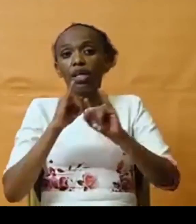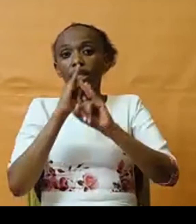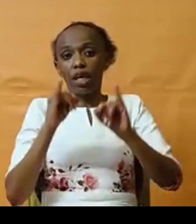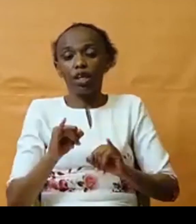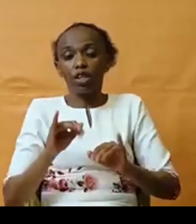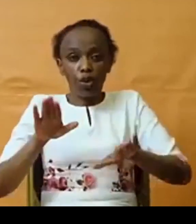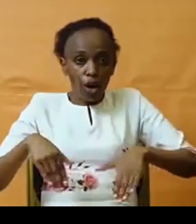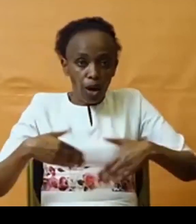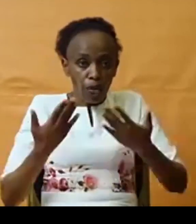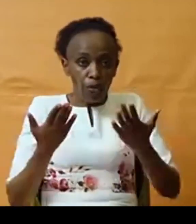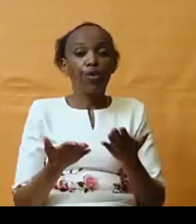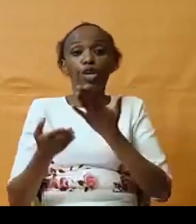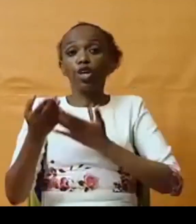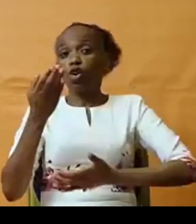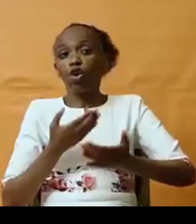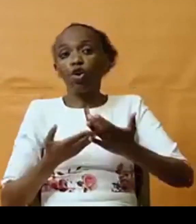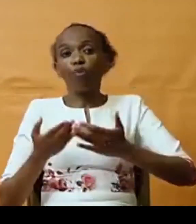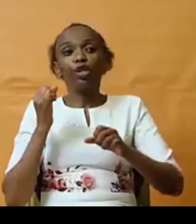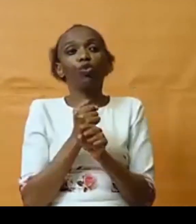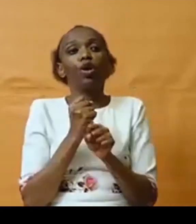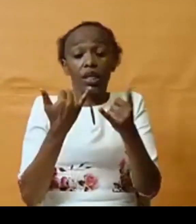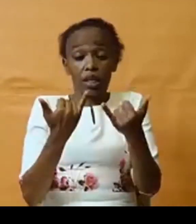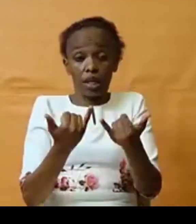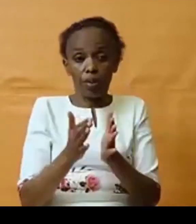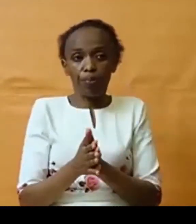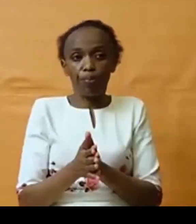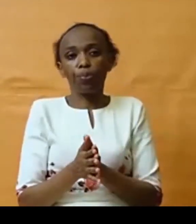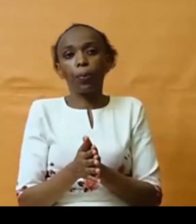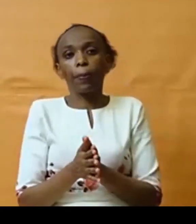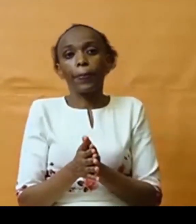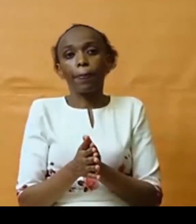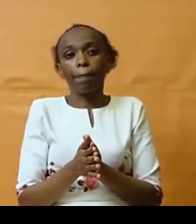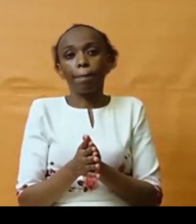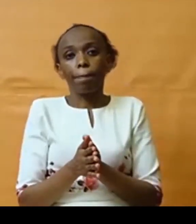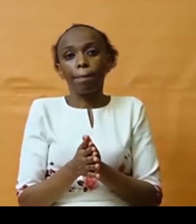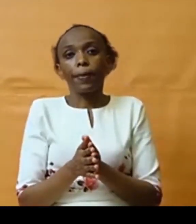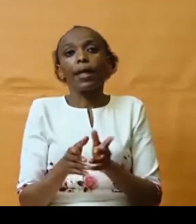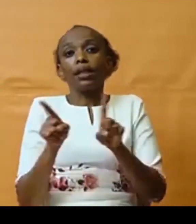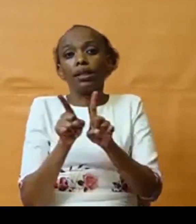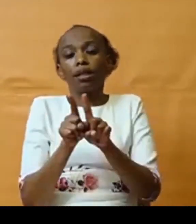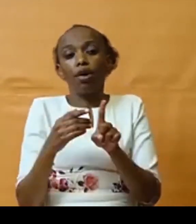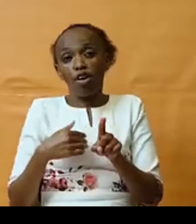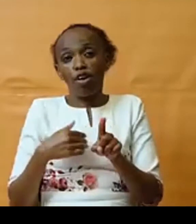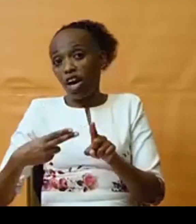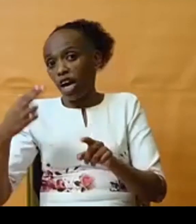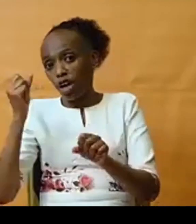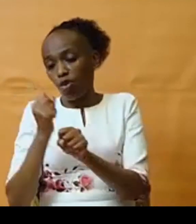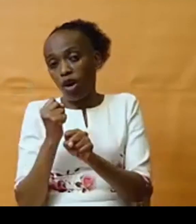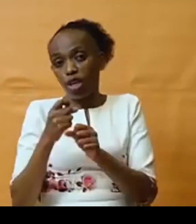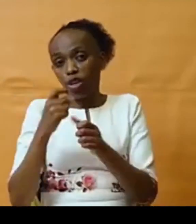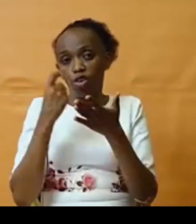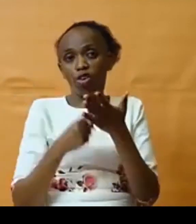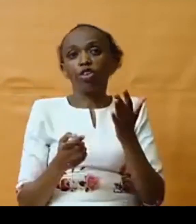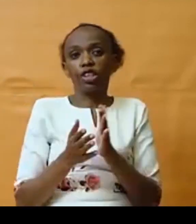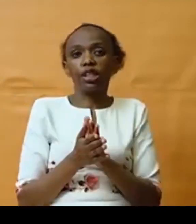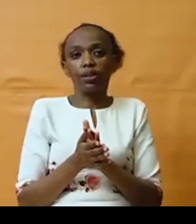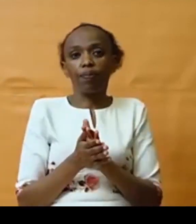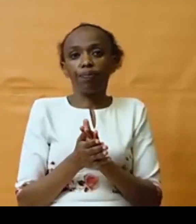to how this economy is particularly operating. There are also high operational costs